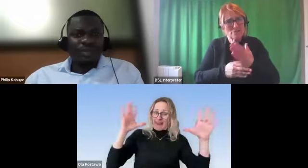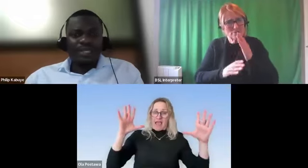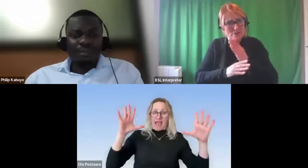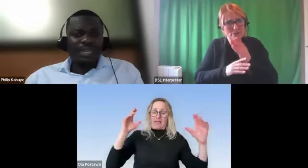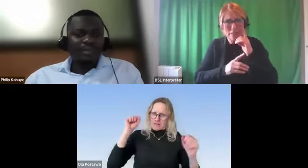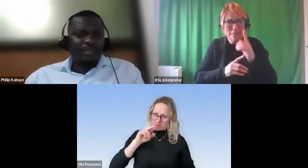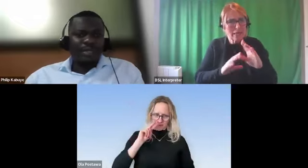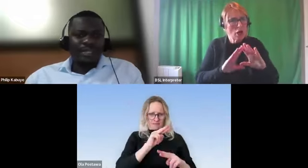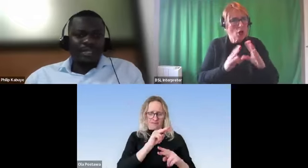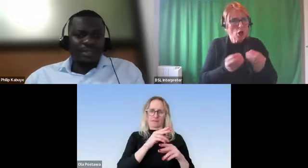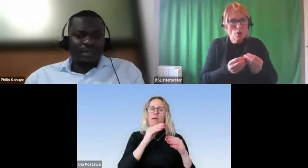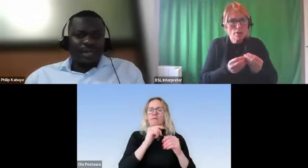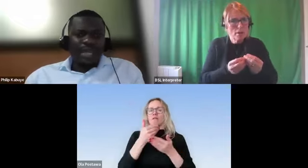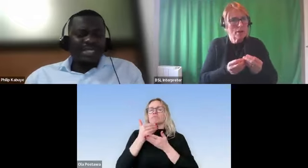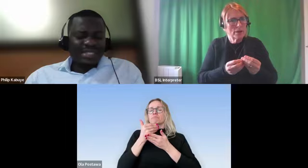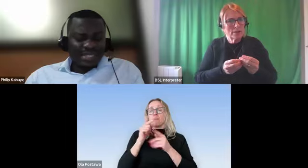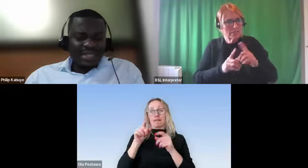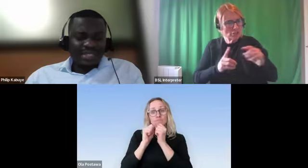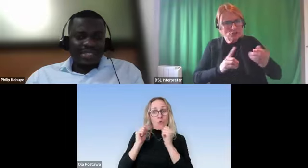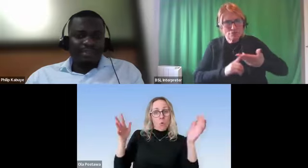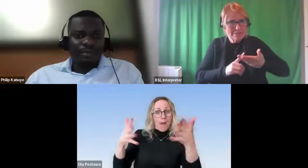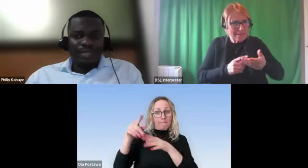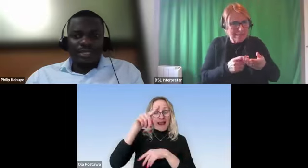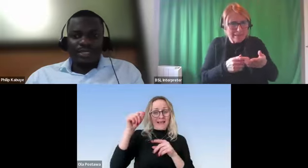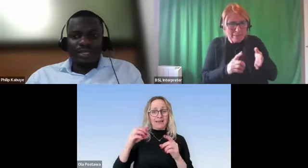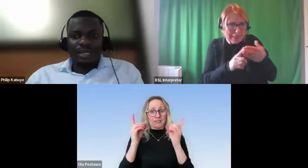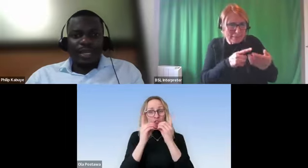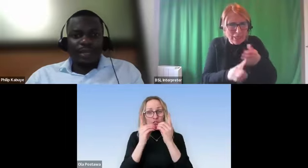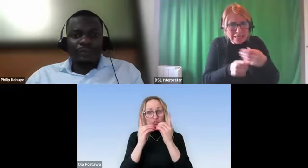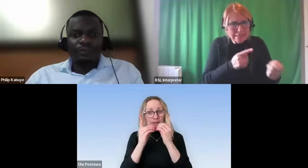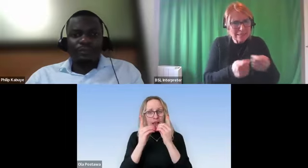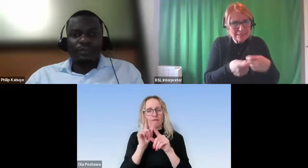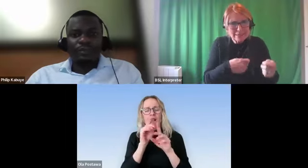rights frameworks are being manipulated. And with such developments,